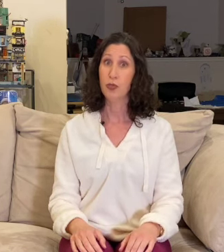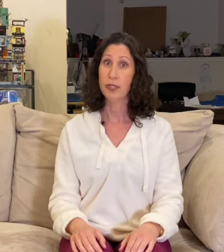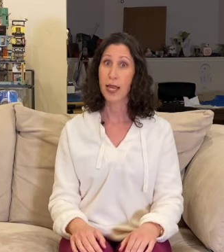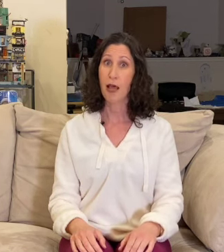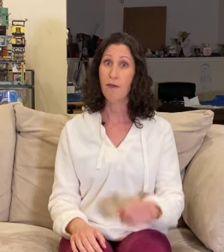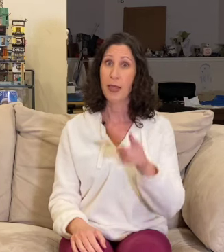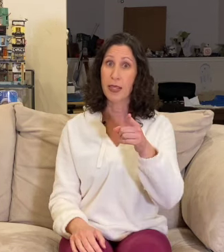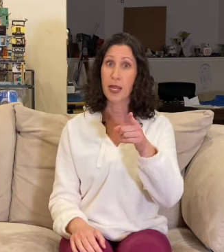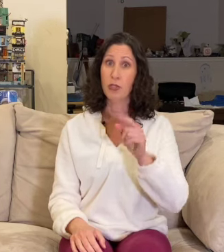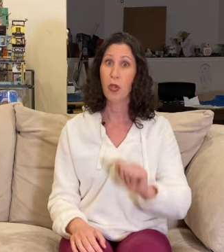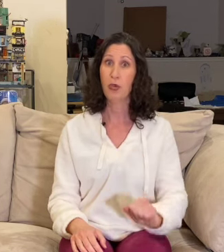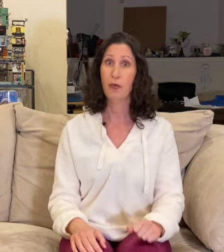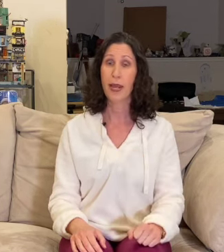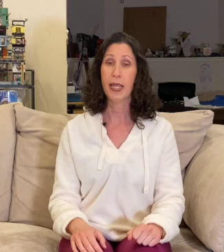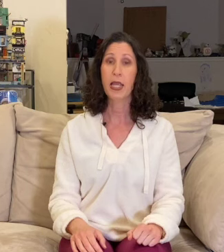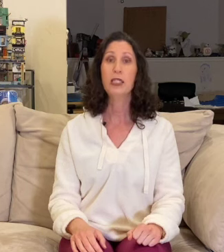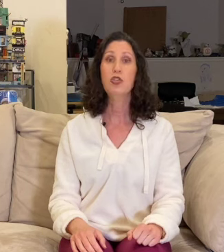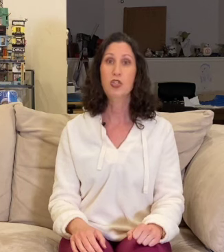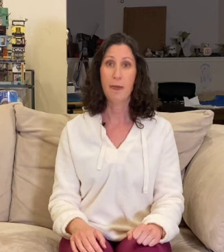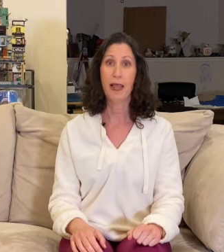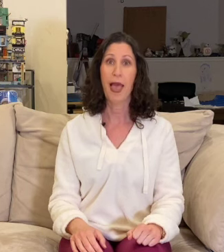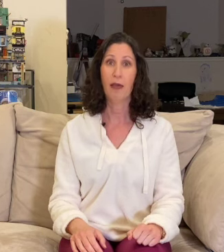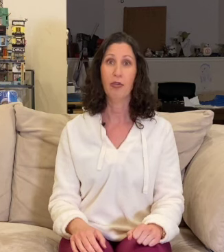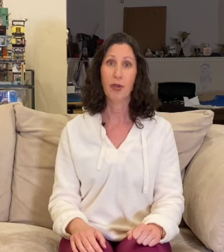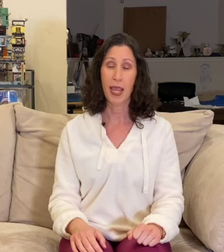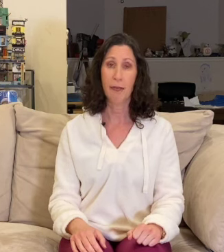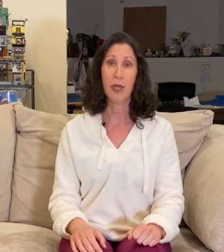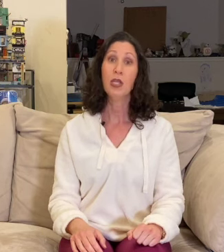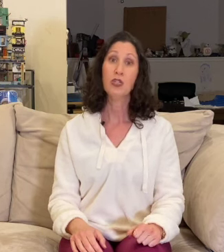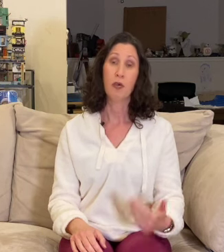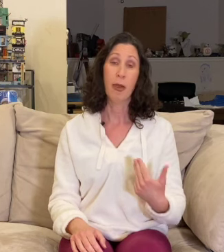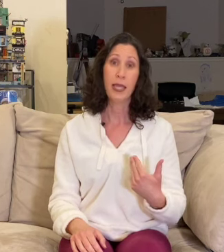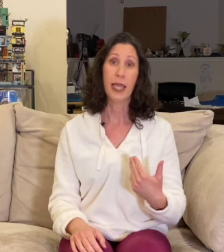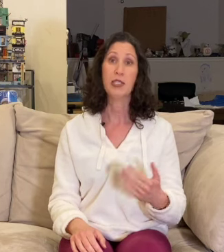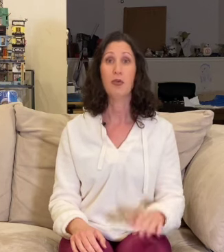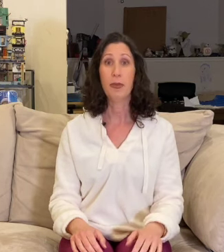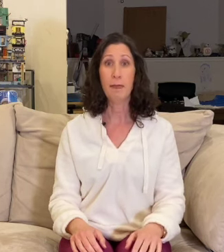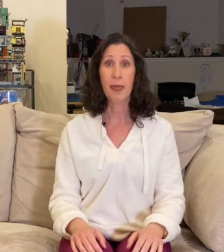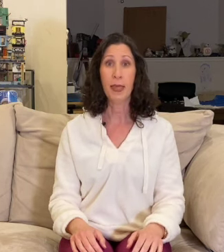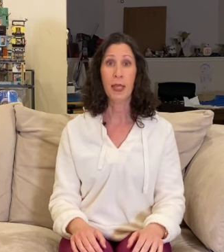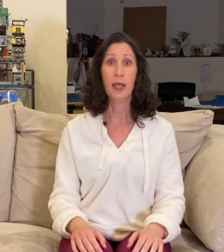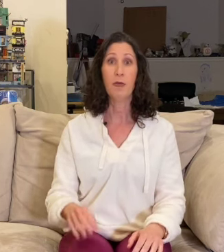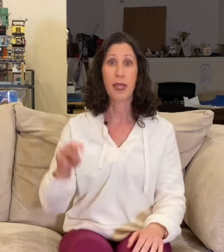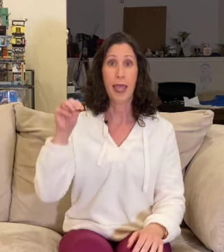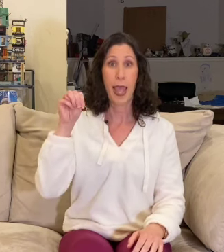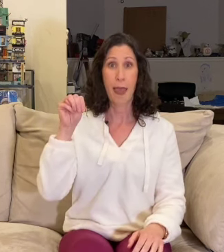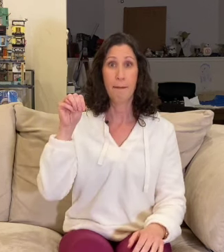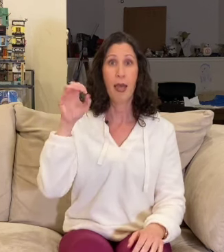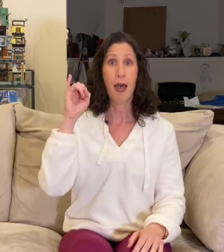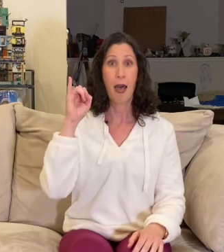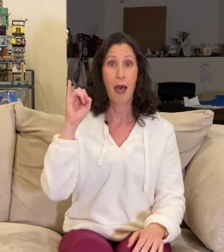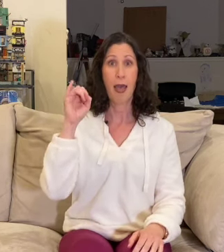that alphabet that I taught you already to spell out your name. So in my case, it would be Mimi. It would be M-I-M-I.